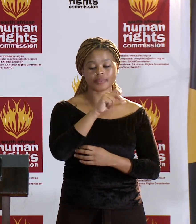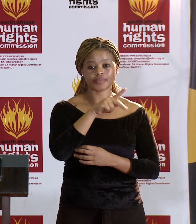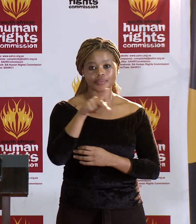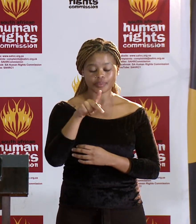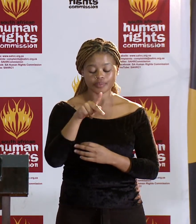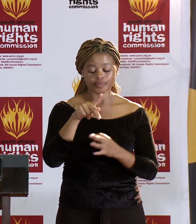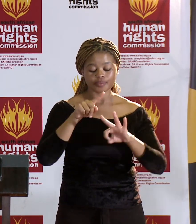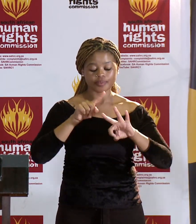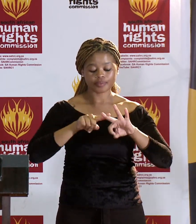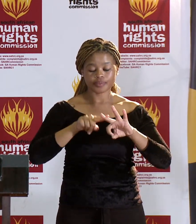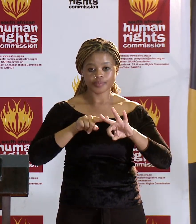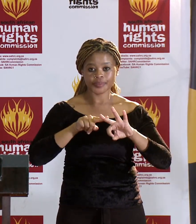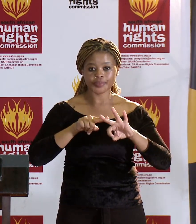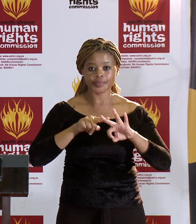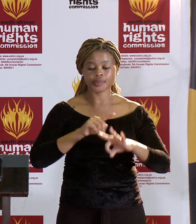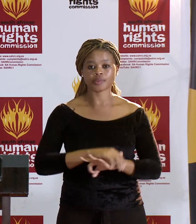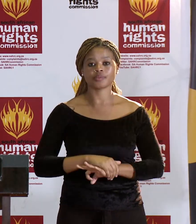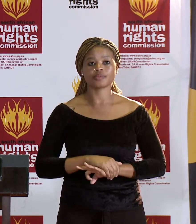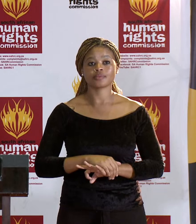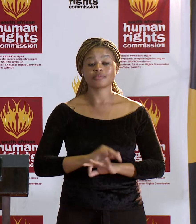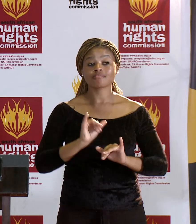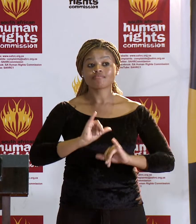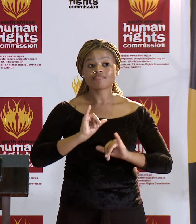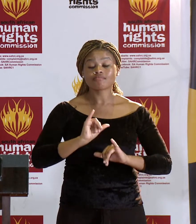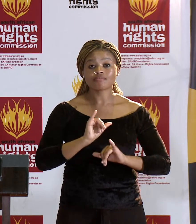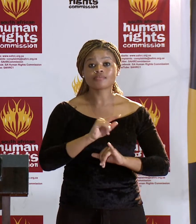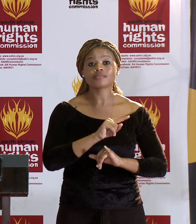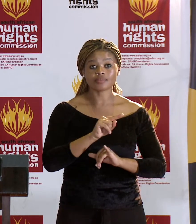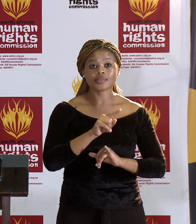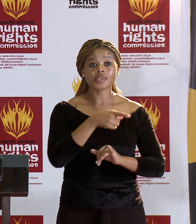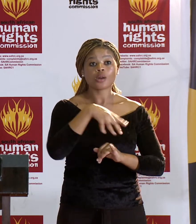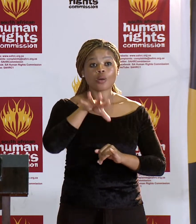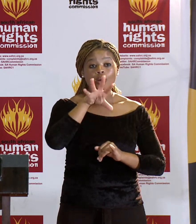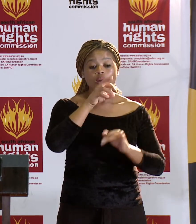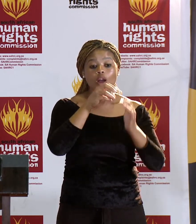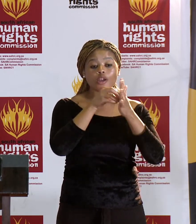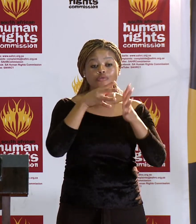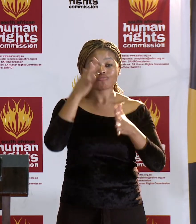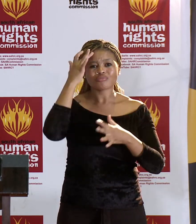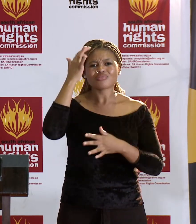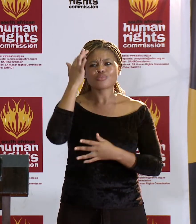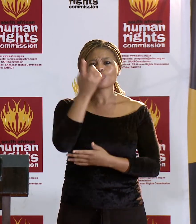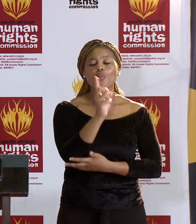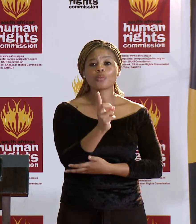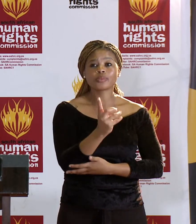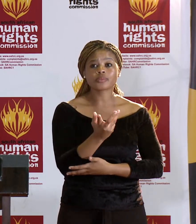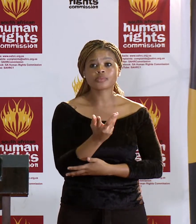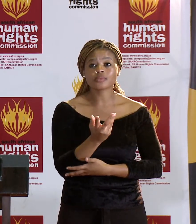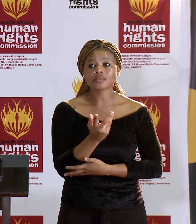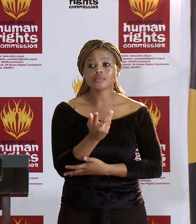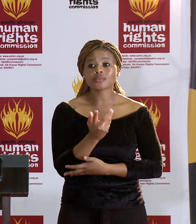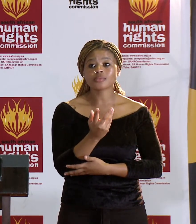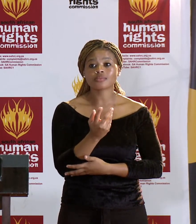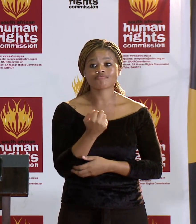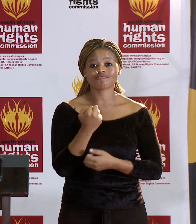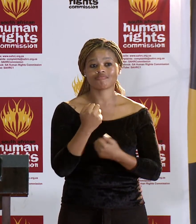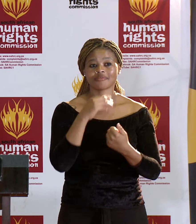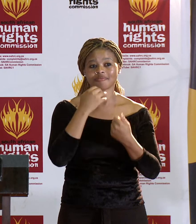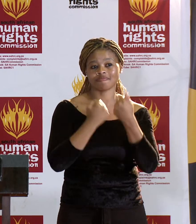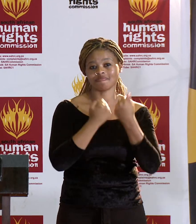And the third, wait for it, every student's dream is what? a